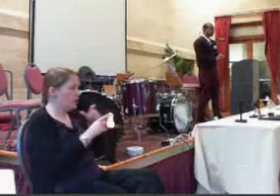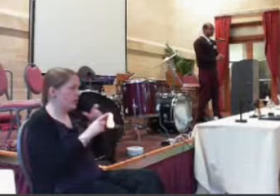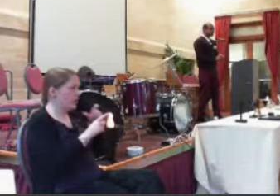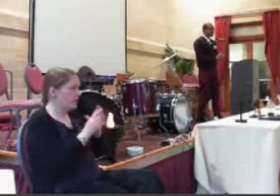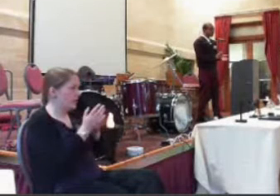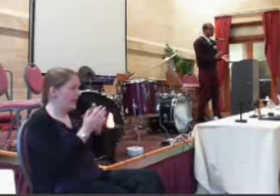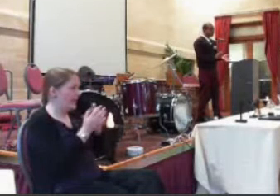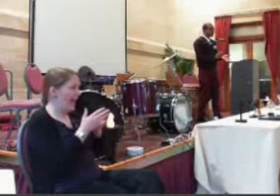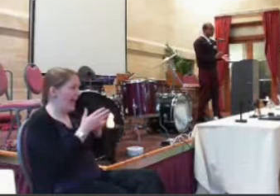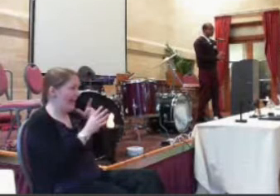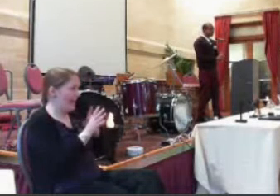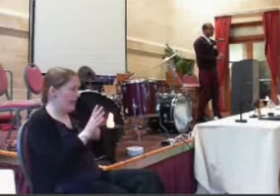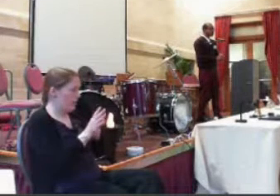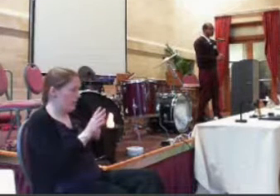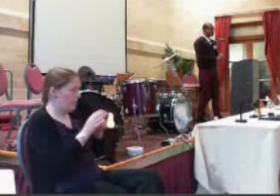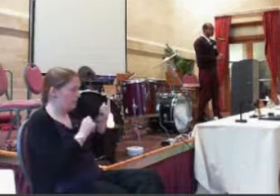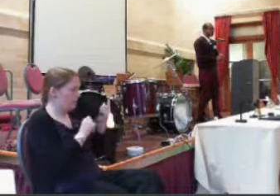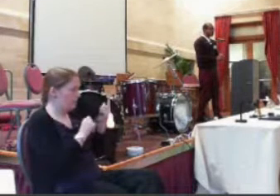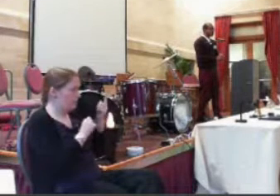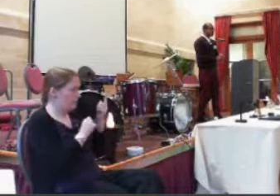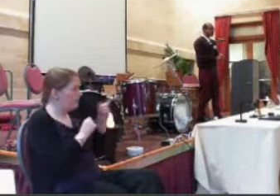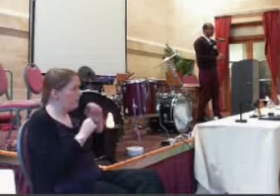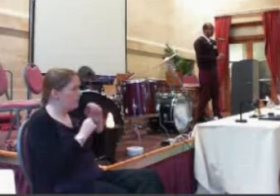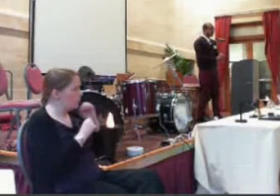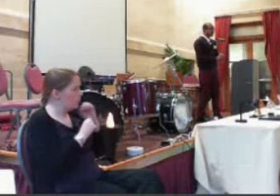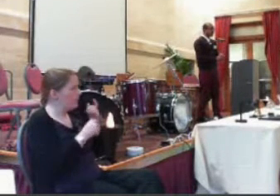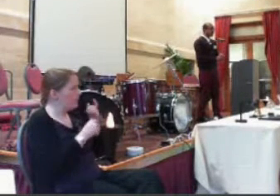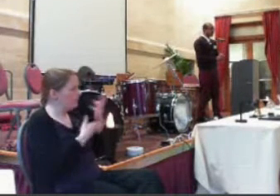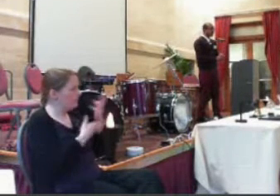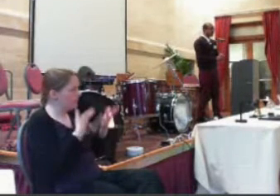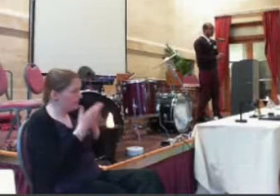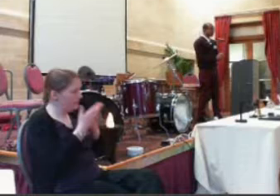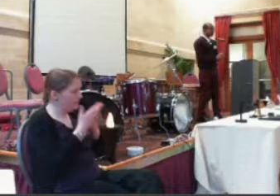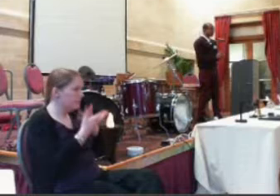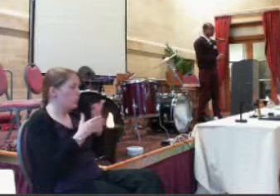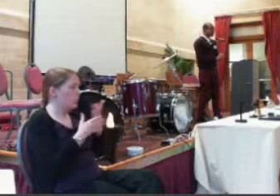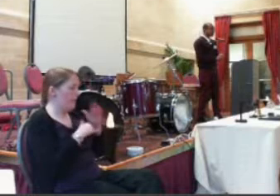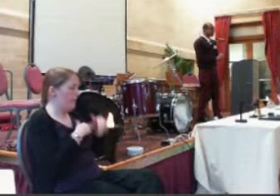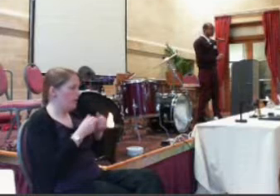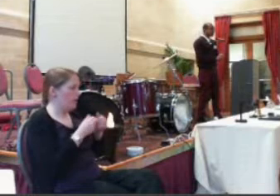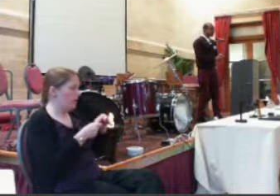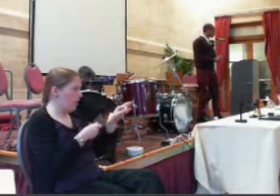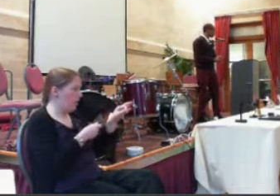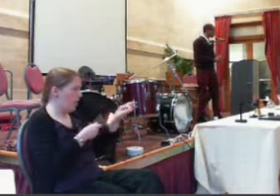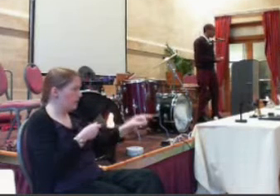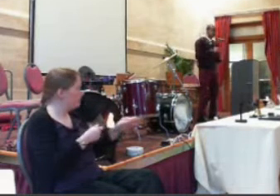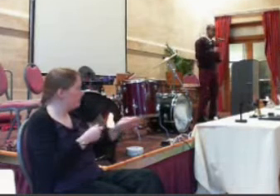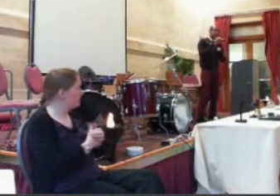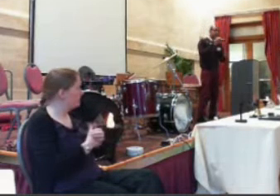group, to talk through and to set the candle lighting ceremony for us. Thank you.